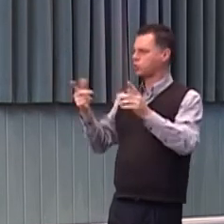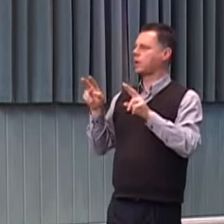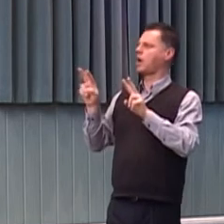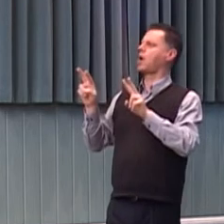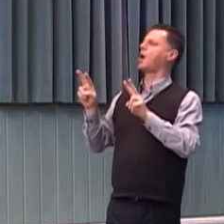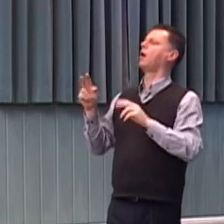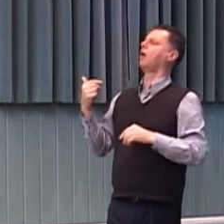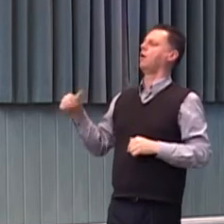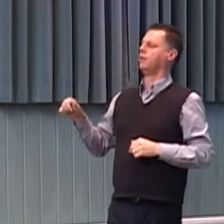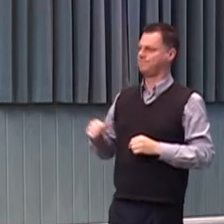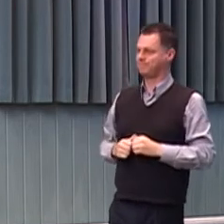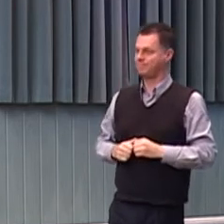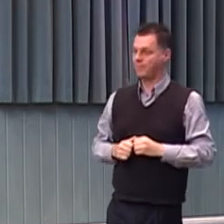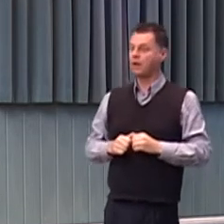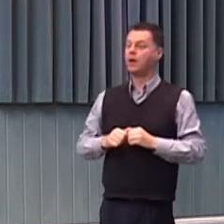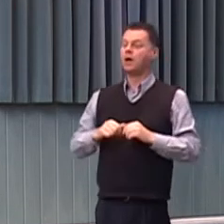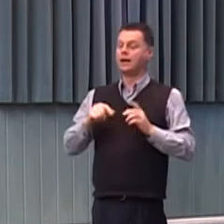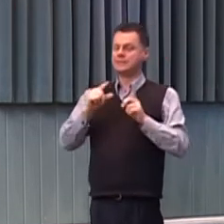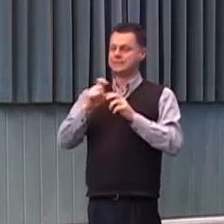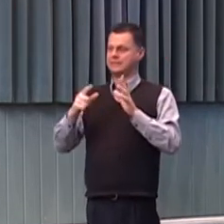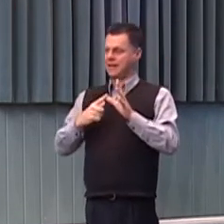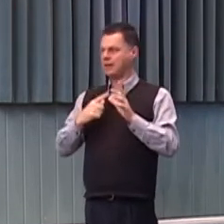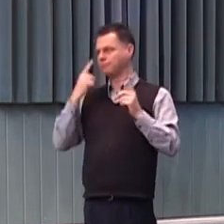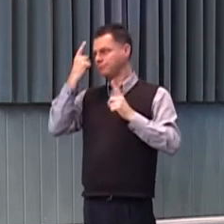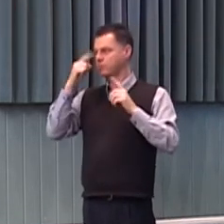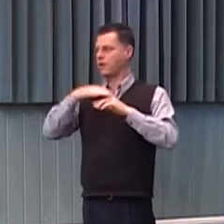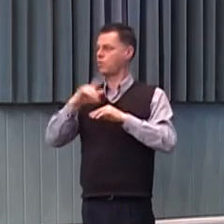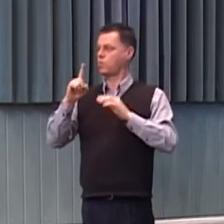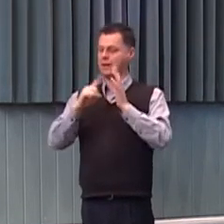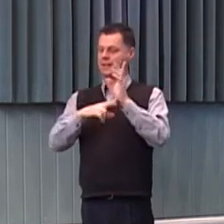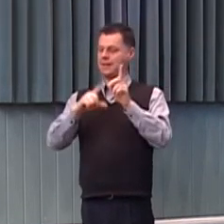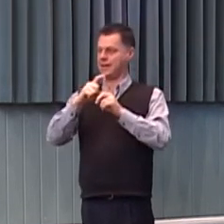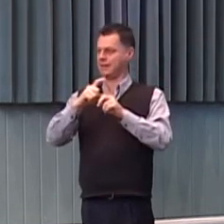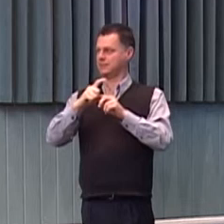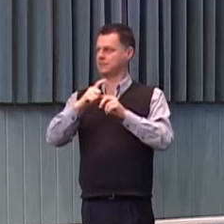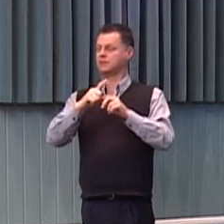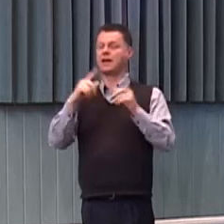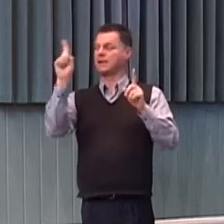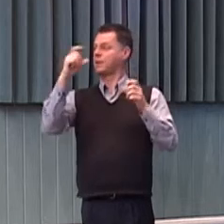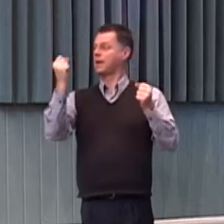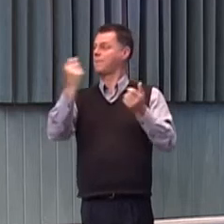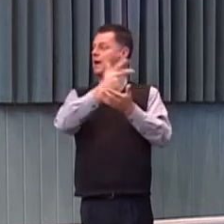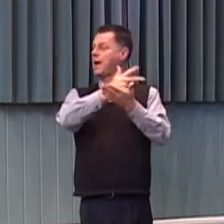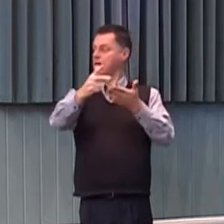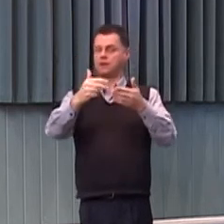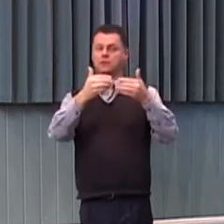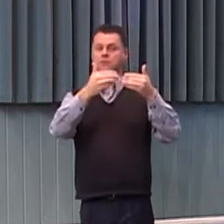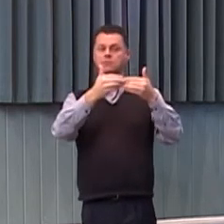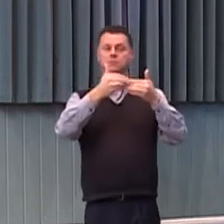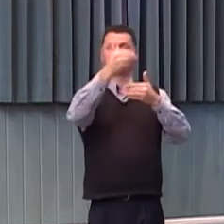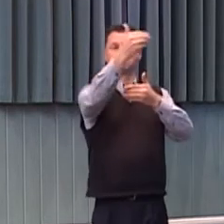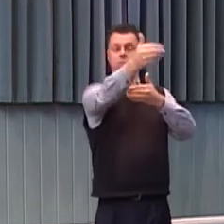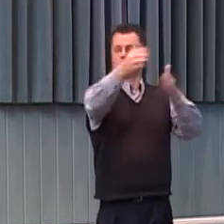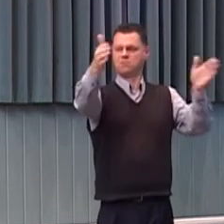is a very small parcel of land in the car park at the back, between 5,000 and 5,300 square